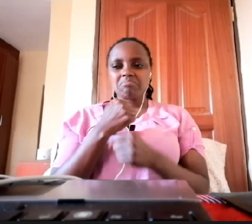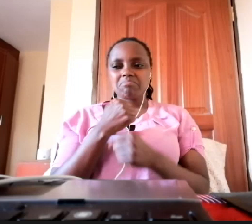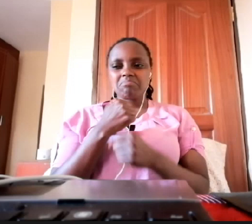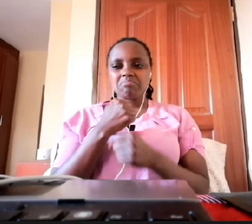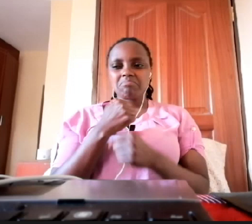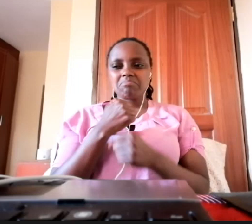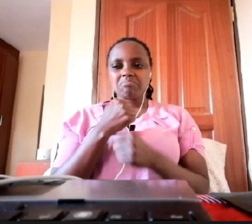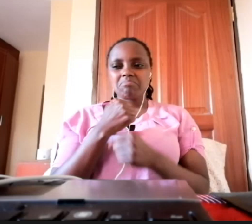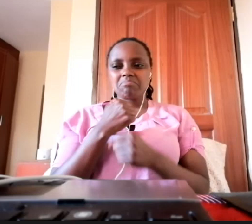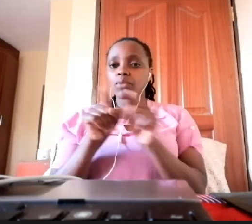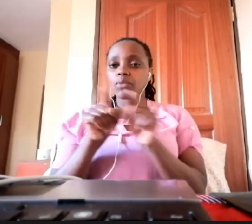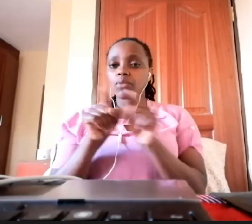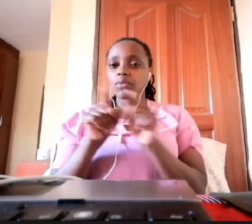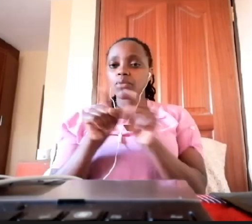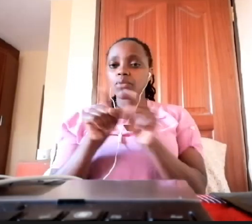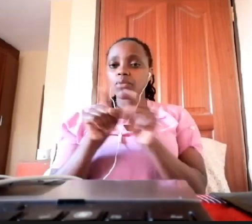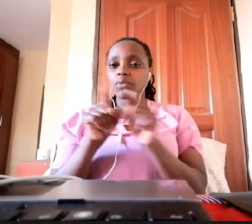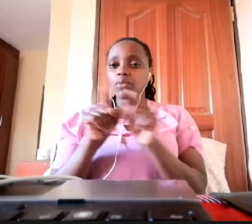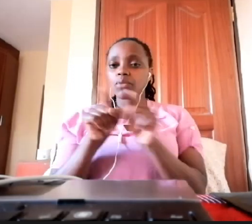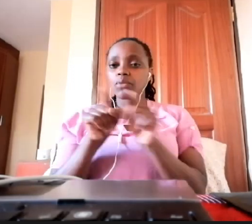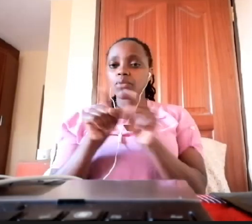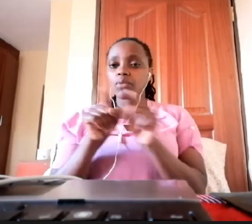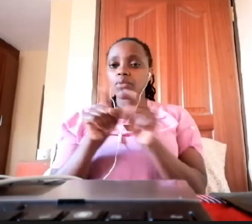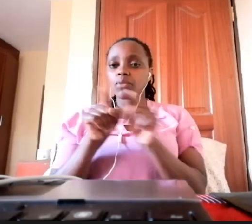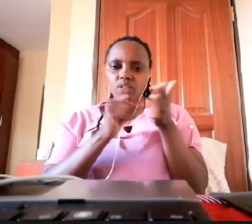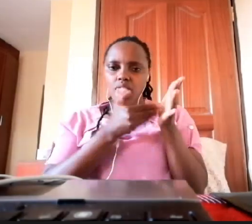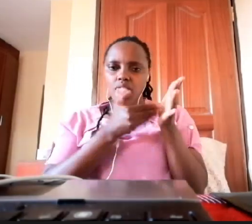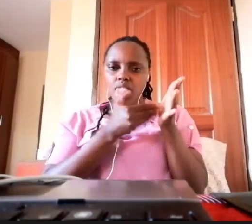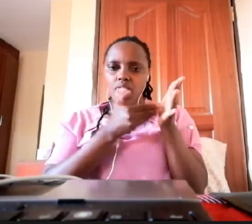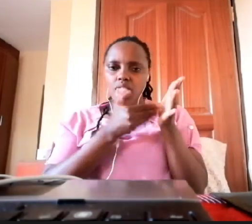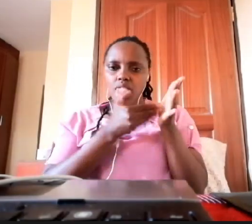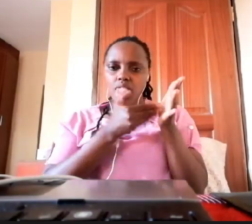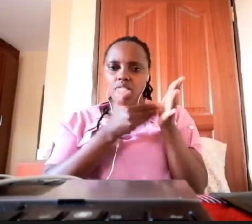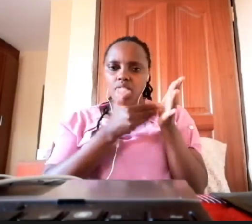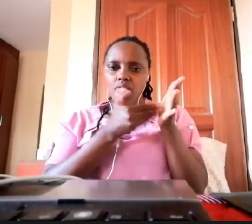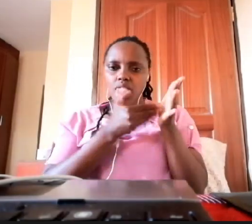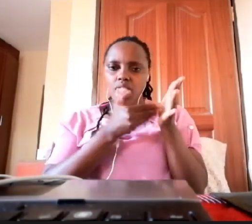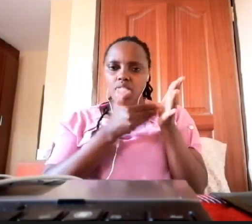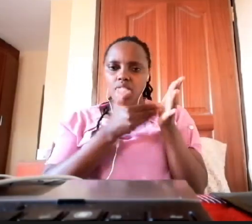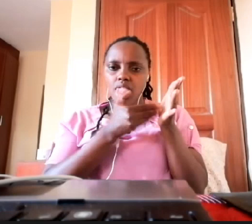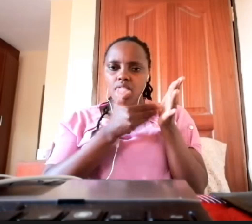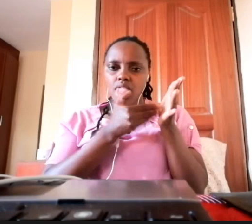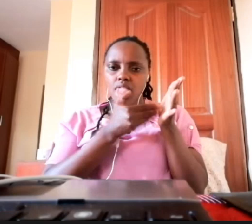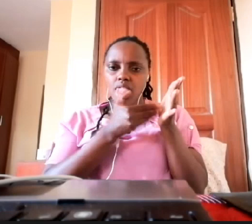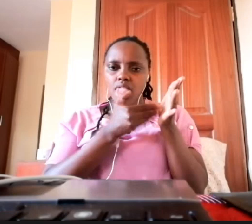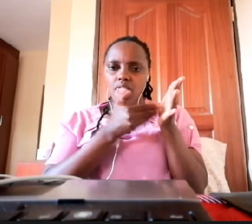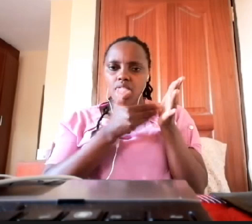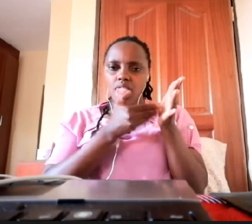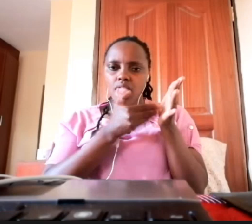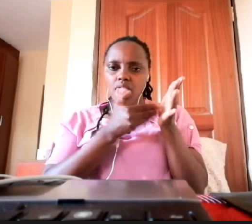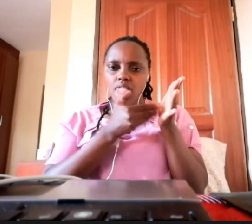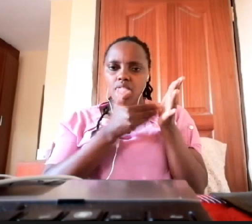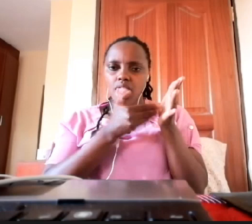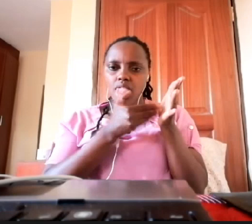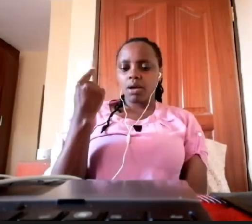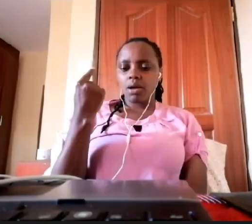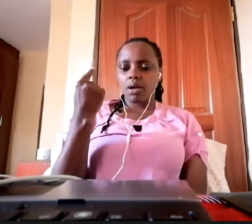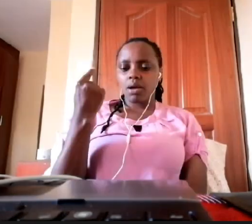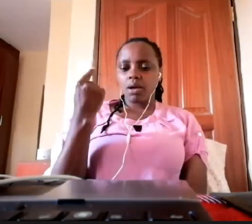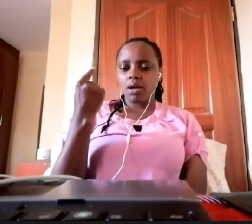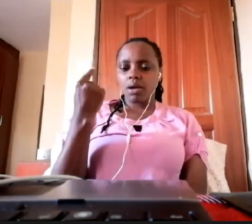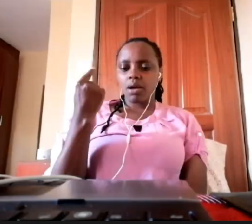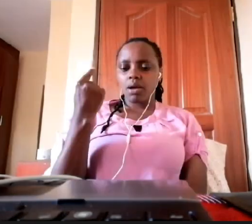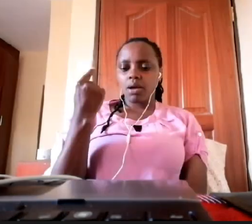I want to just underline that. On matters Gabon, first, we thank